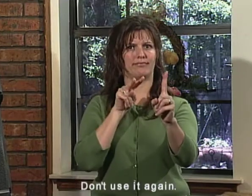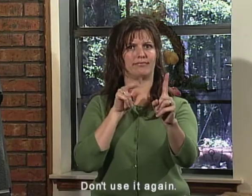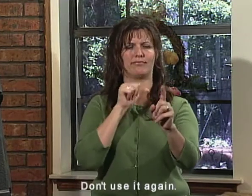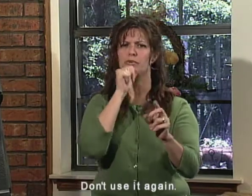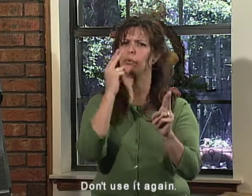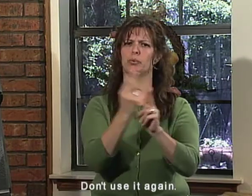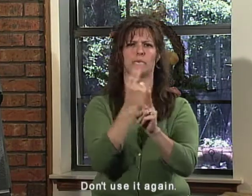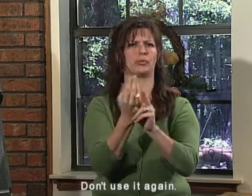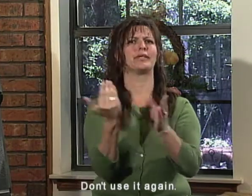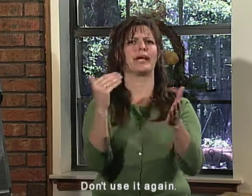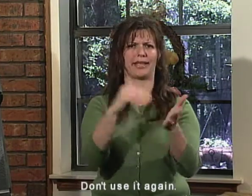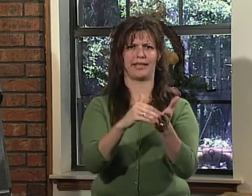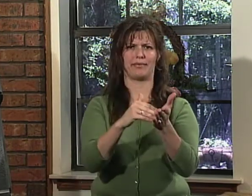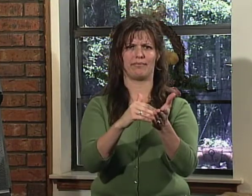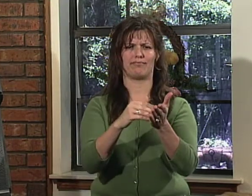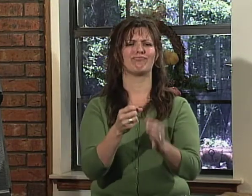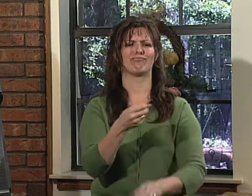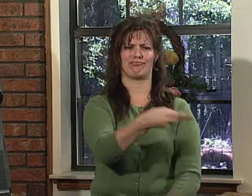use it again.